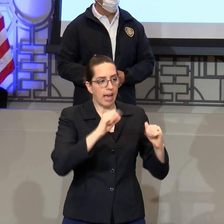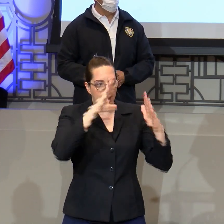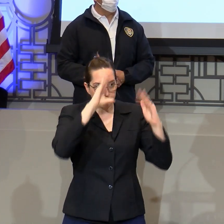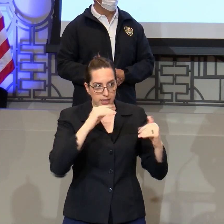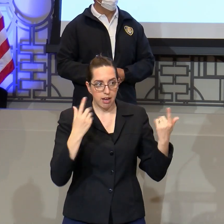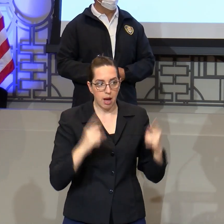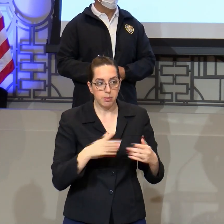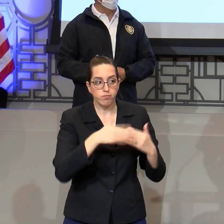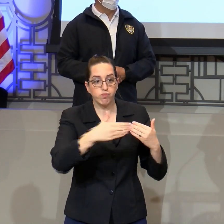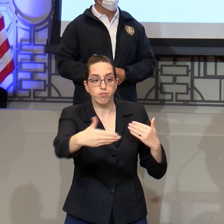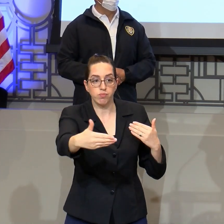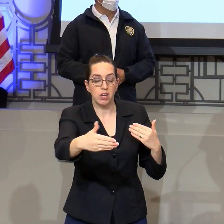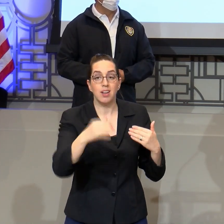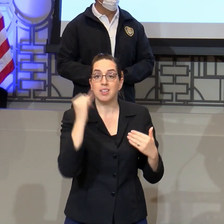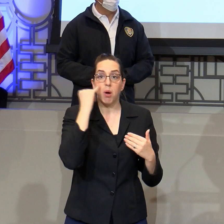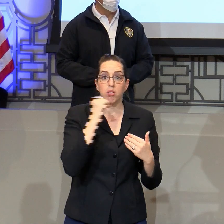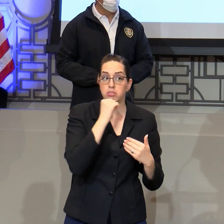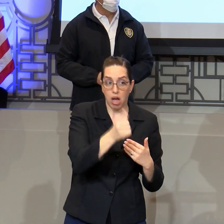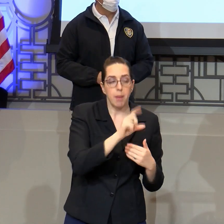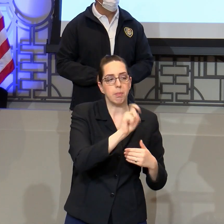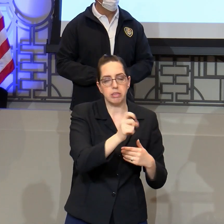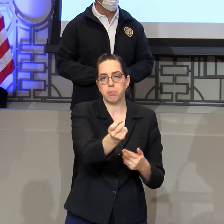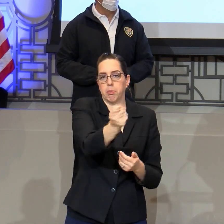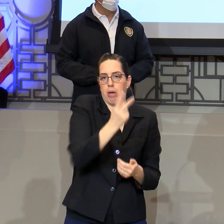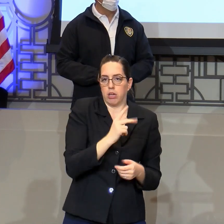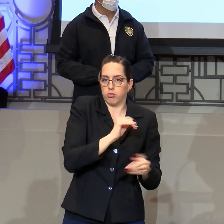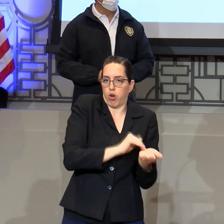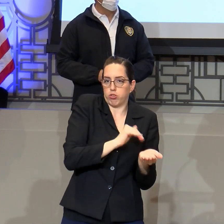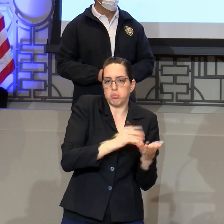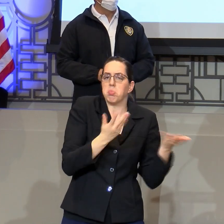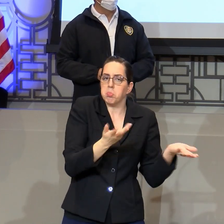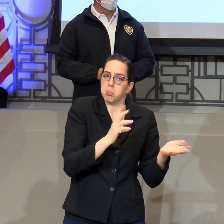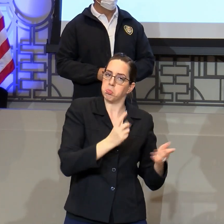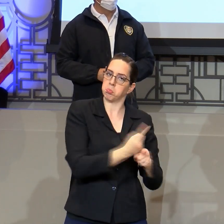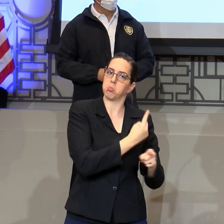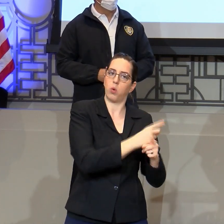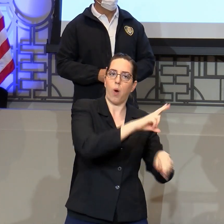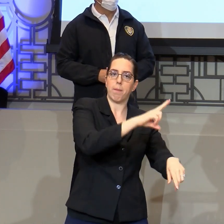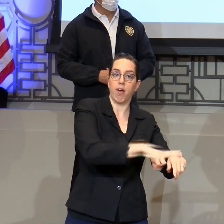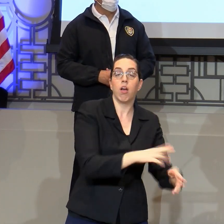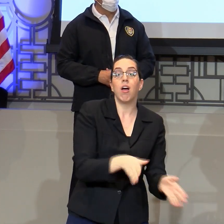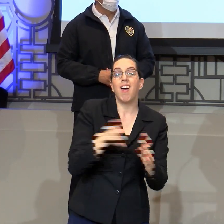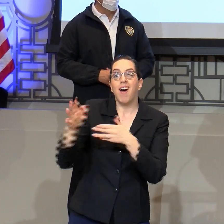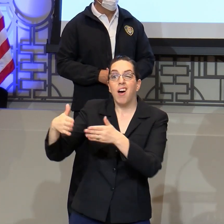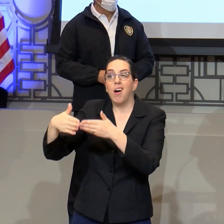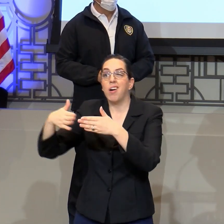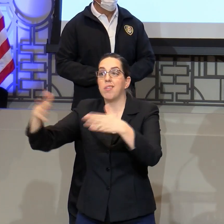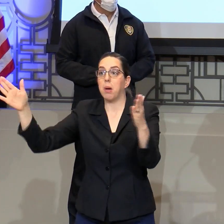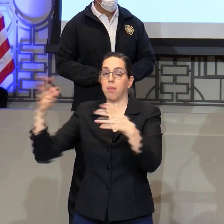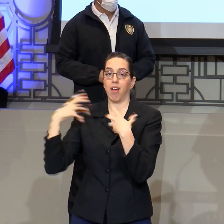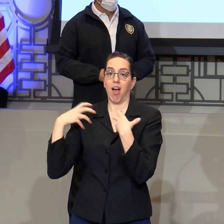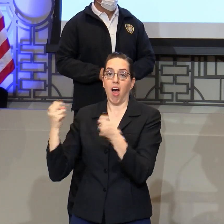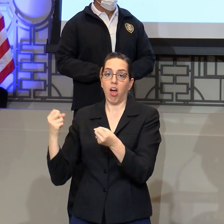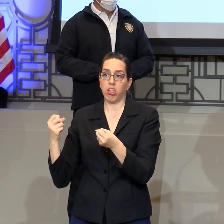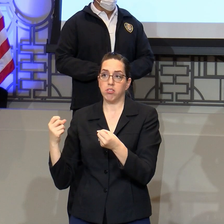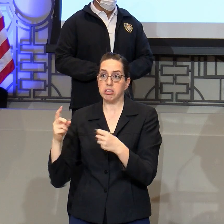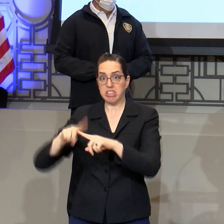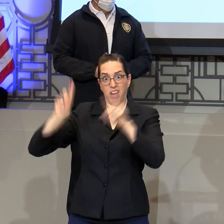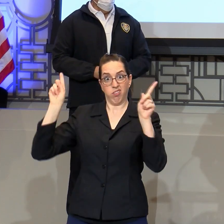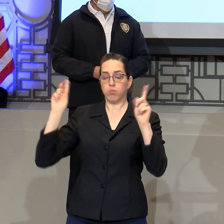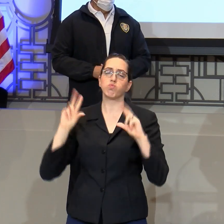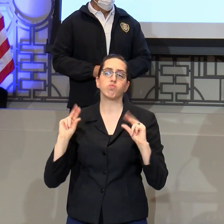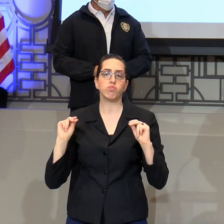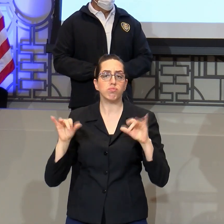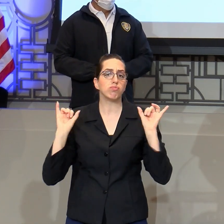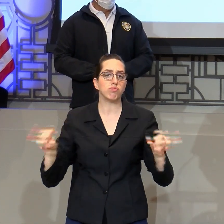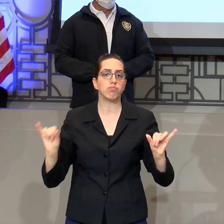happen. And if that doesn't happen, they need to come back to me. With public health, it's not entirely a different concept. We are